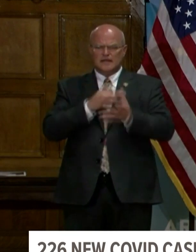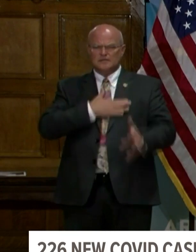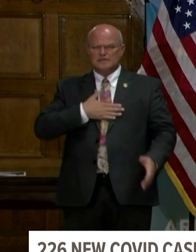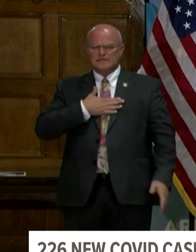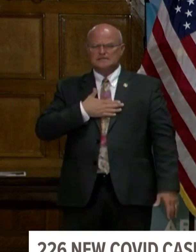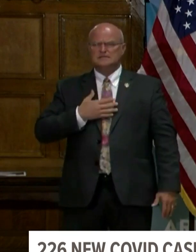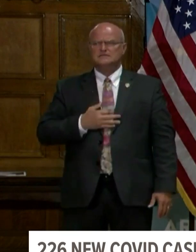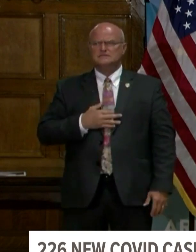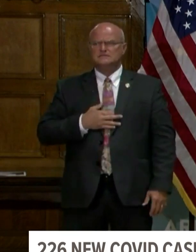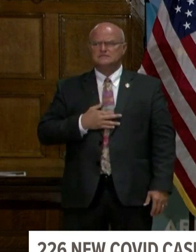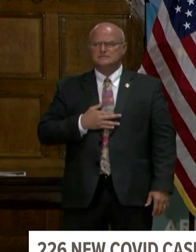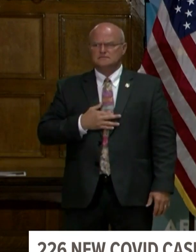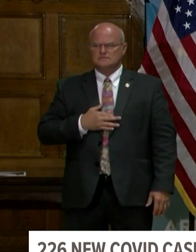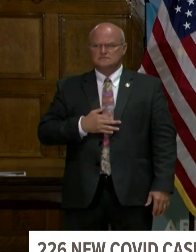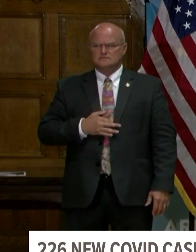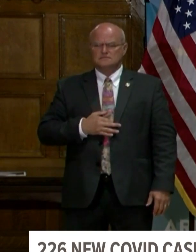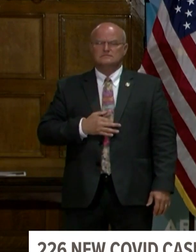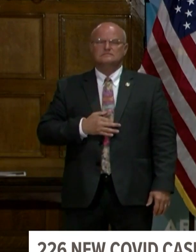that?